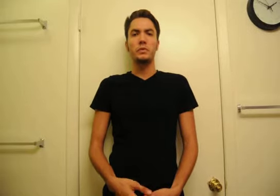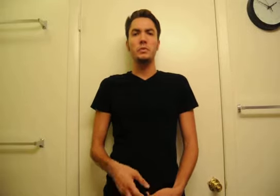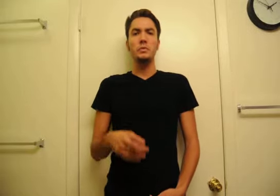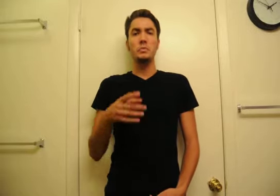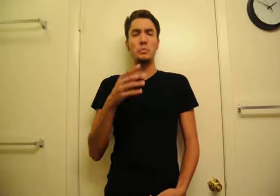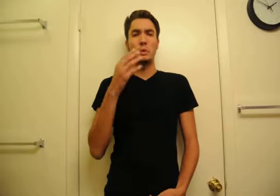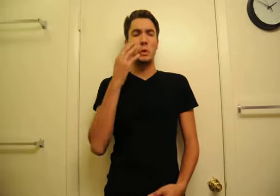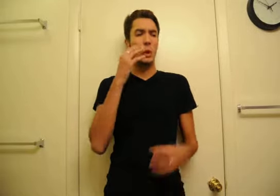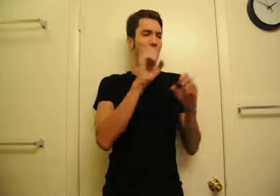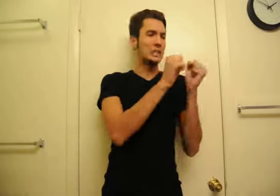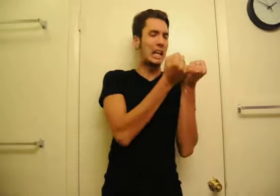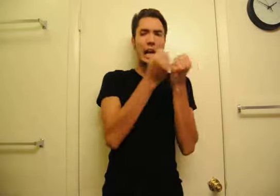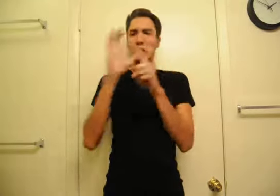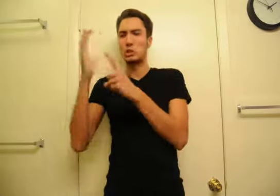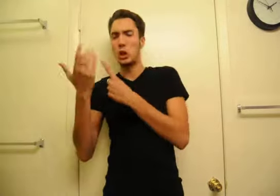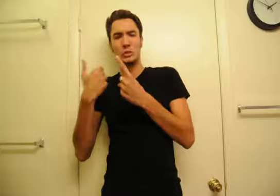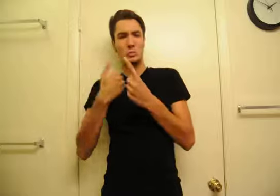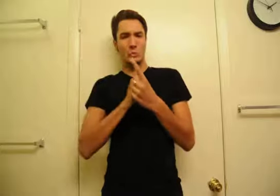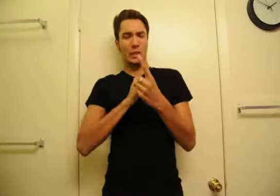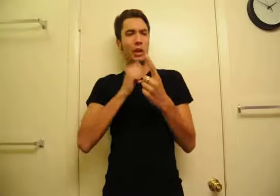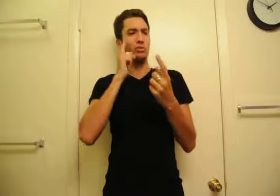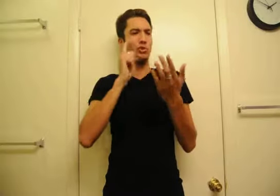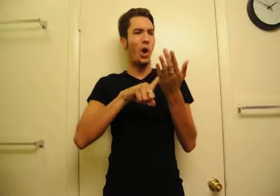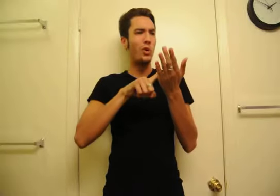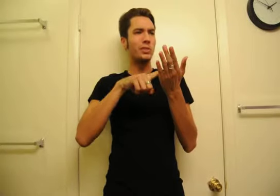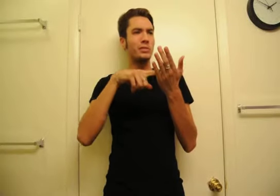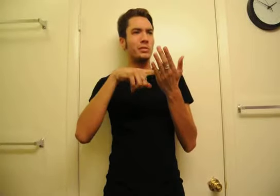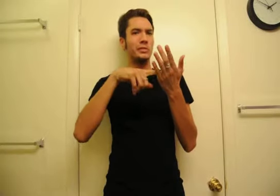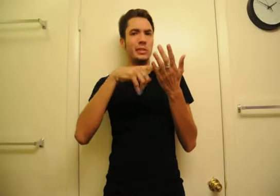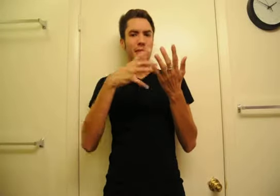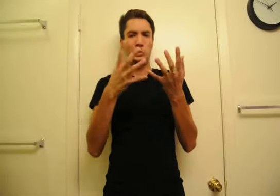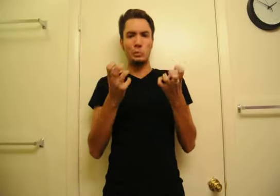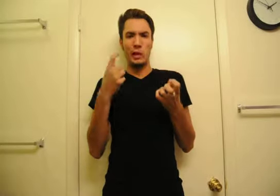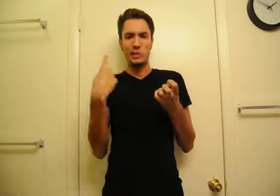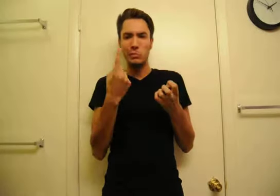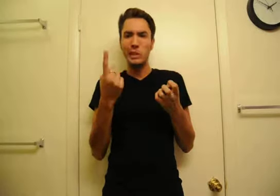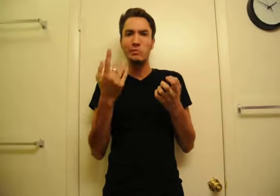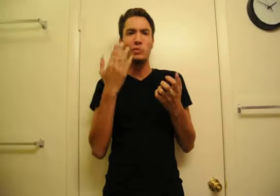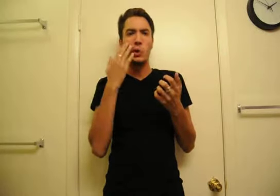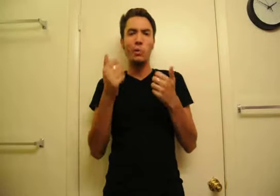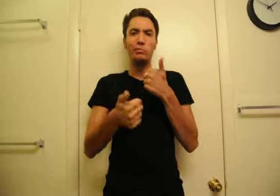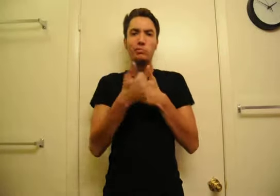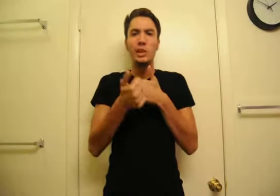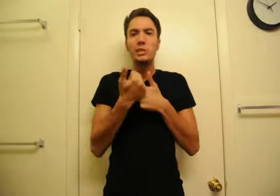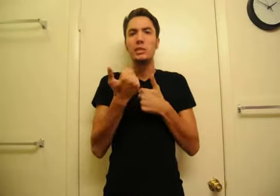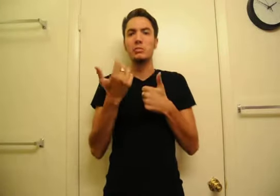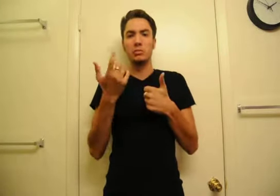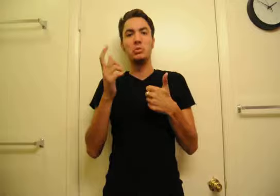society and culture, everything risky requires a license. So, learning to drive, owning a gun,